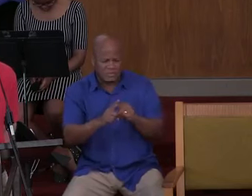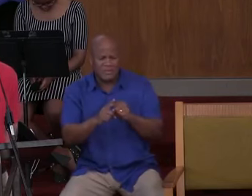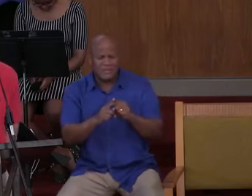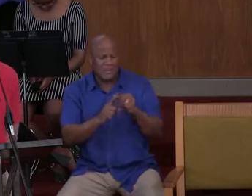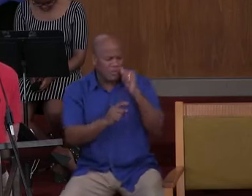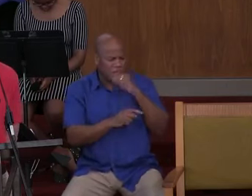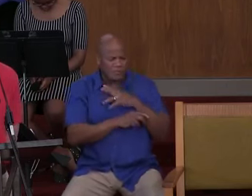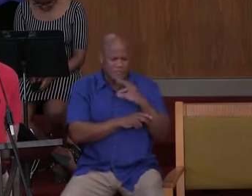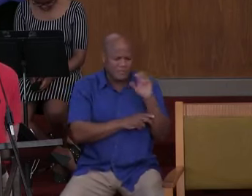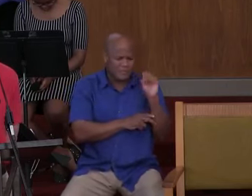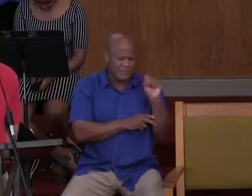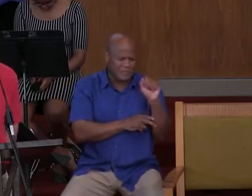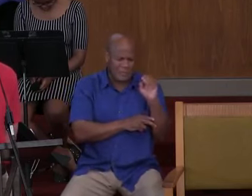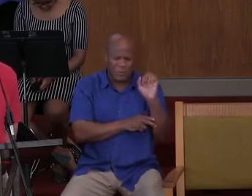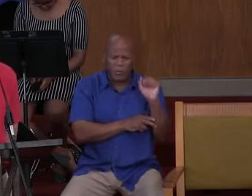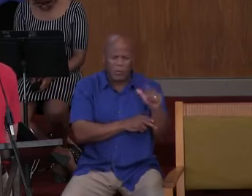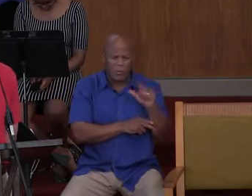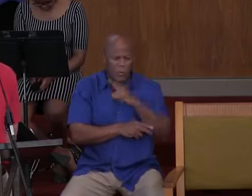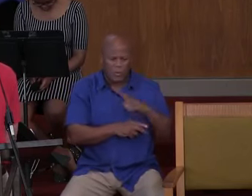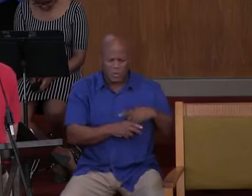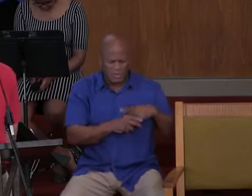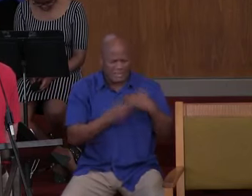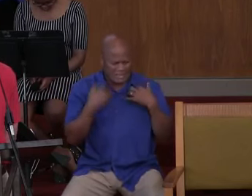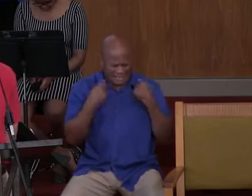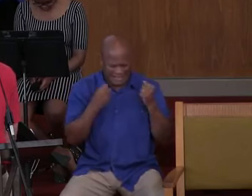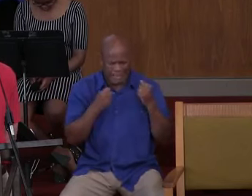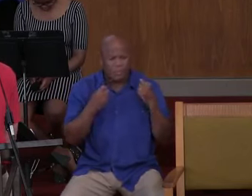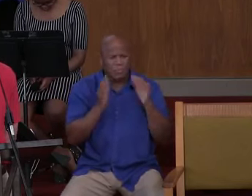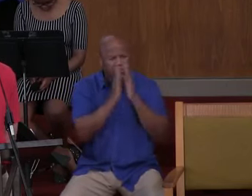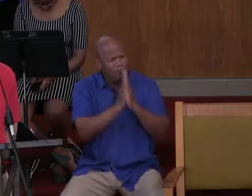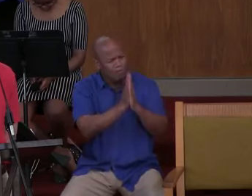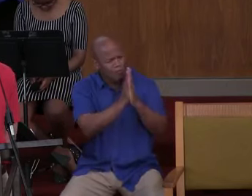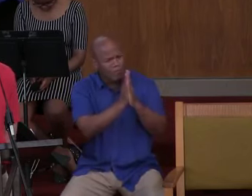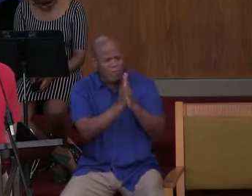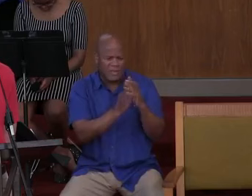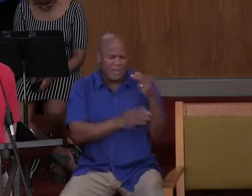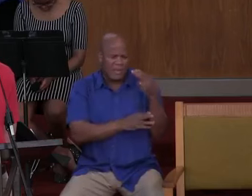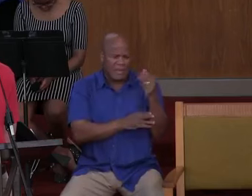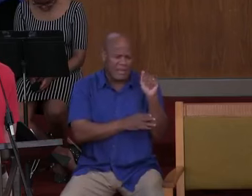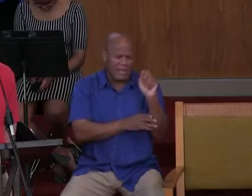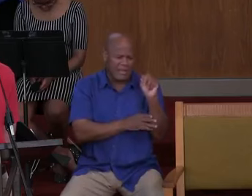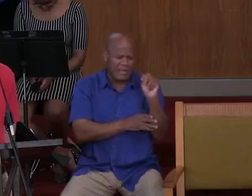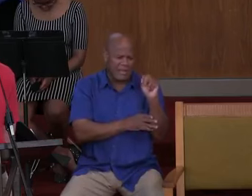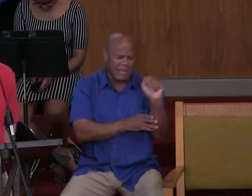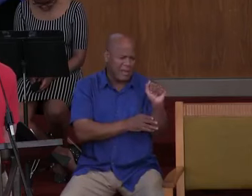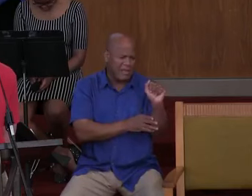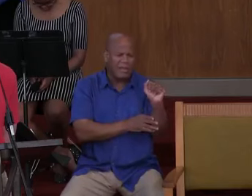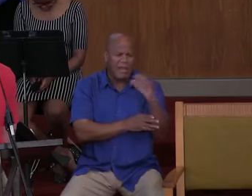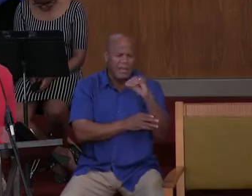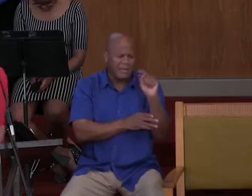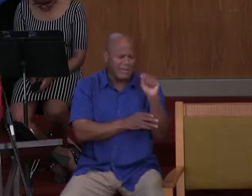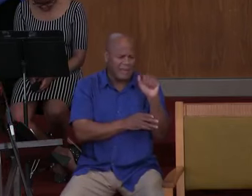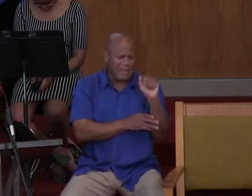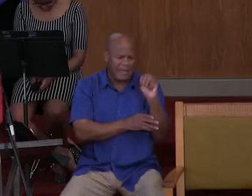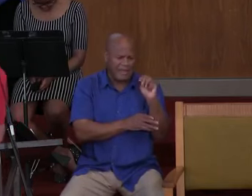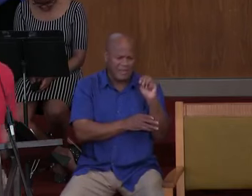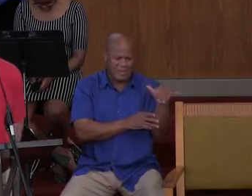She needs healing prayers as well, Lord. So we pray for Anna, Lord God and Heavenly King. We pray for Tammy